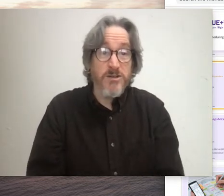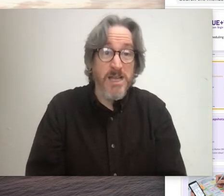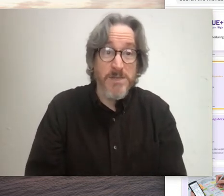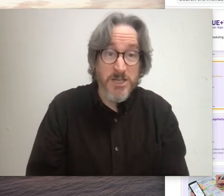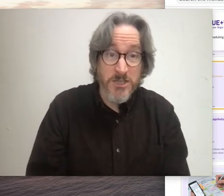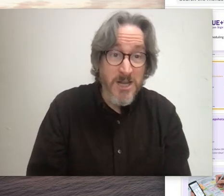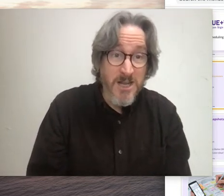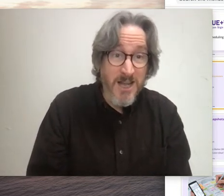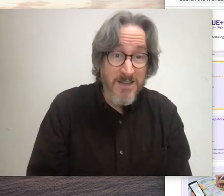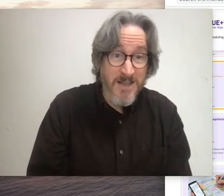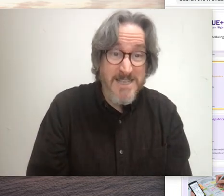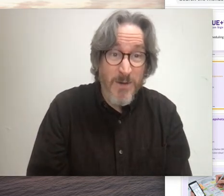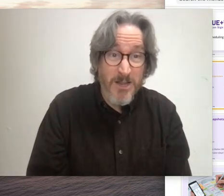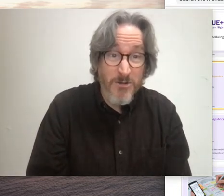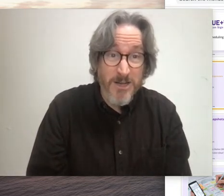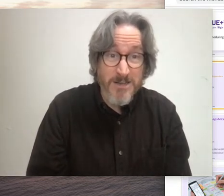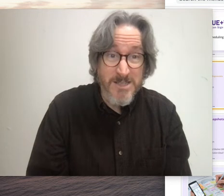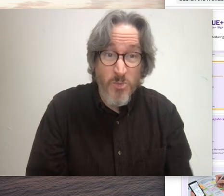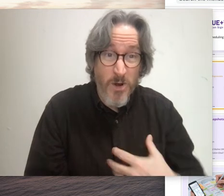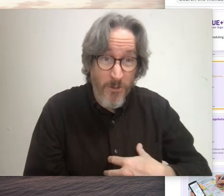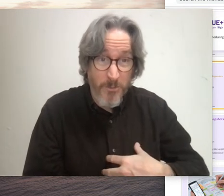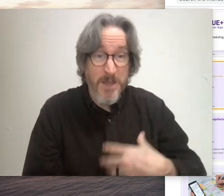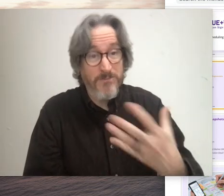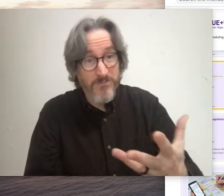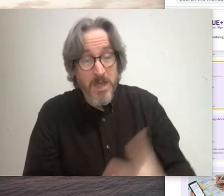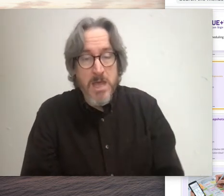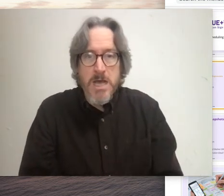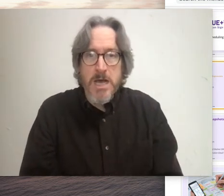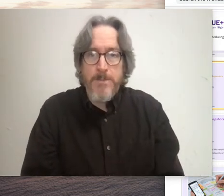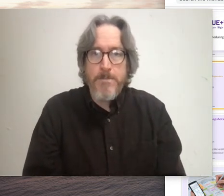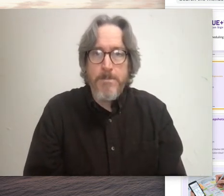basically in your same position, that's how I learned it. So what helped me?